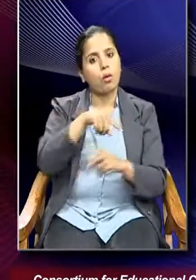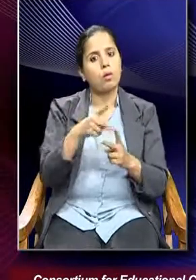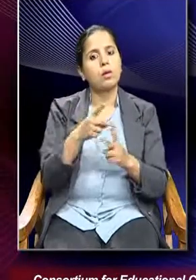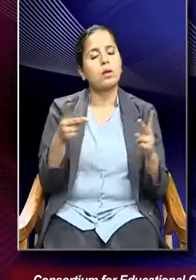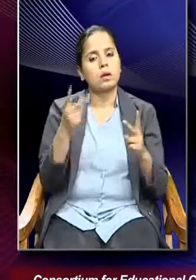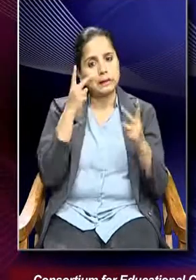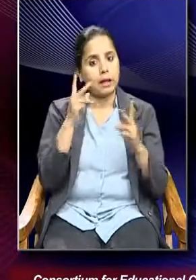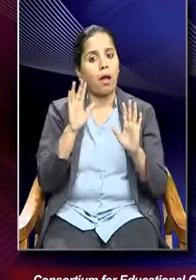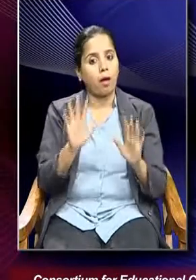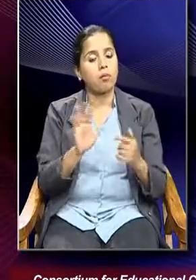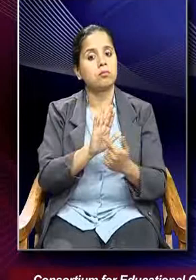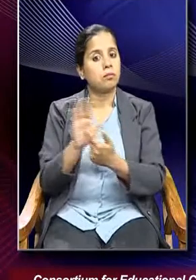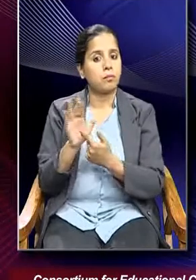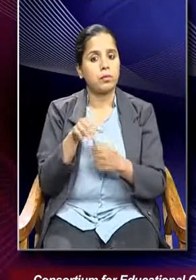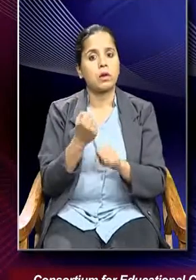case study of